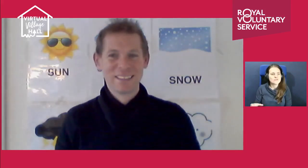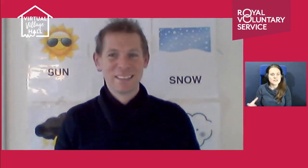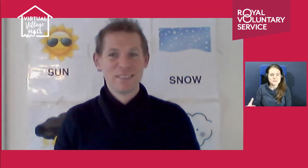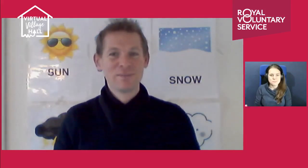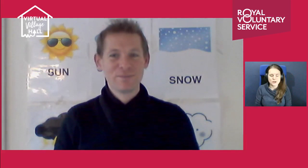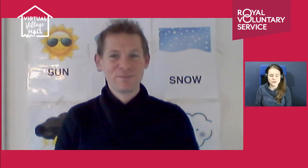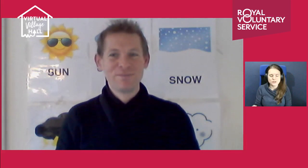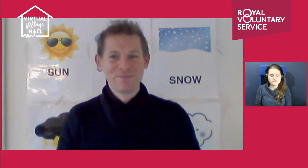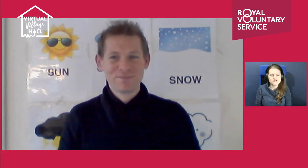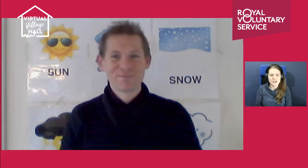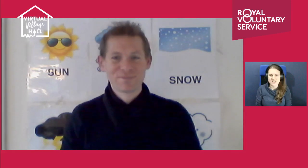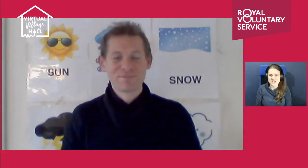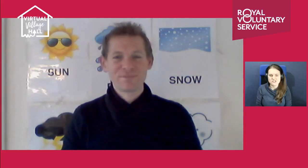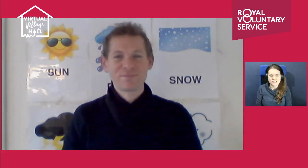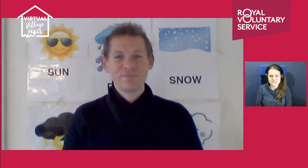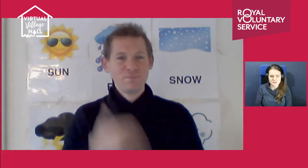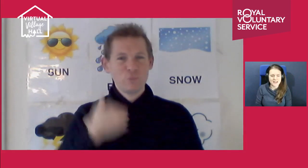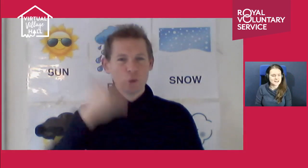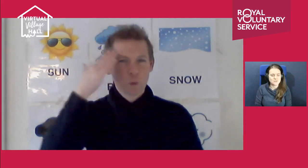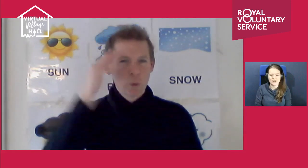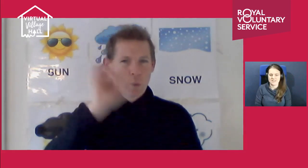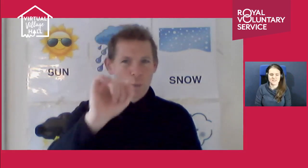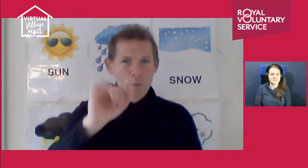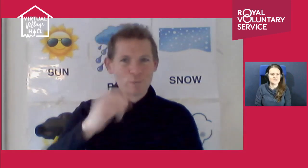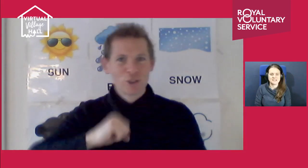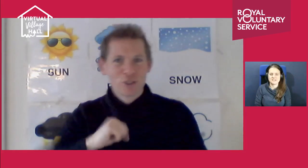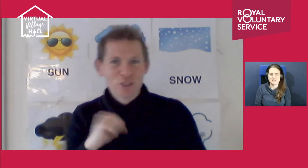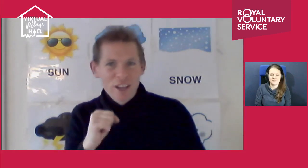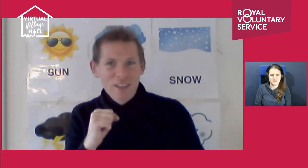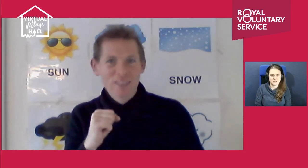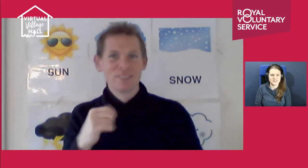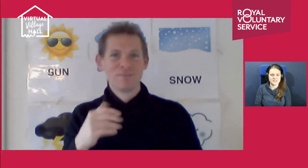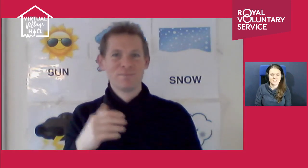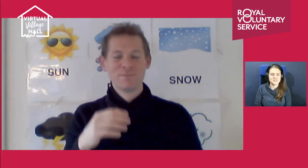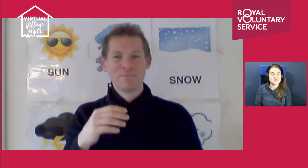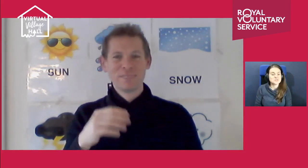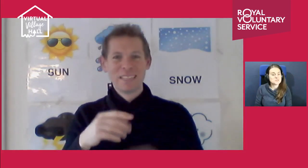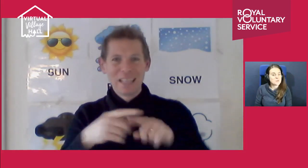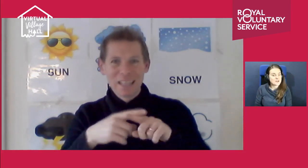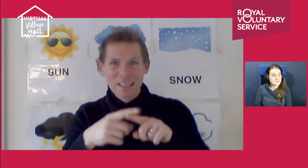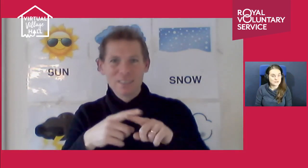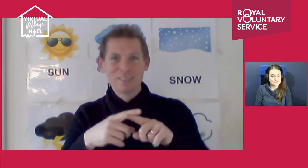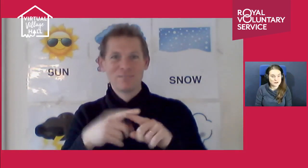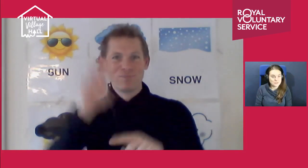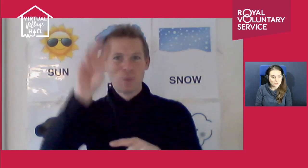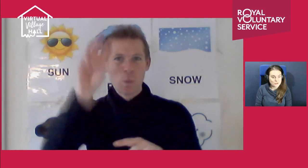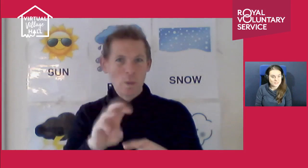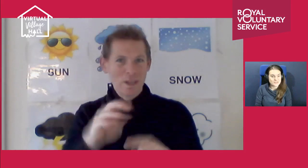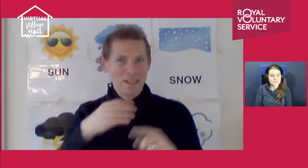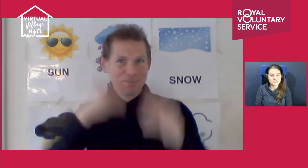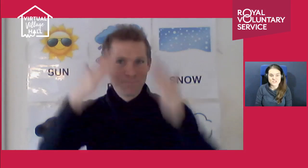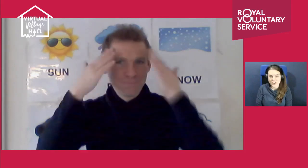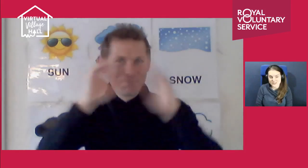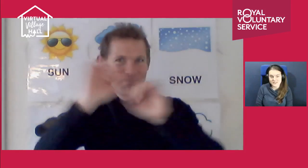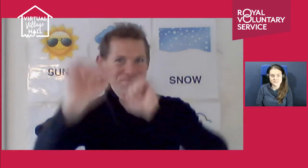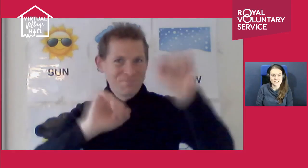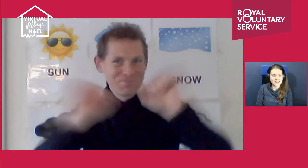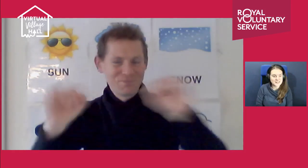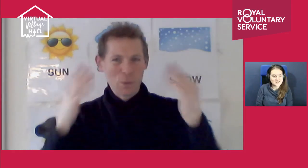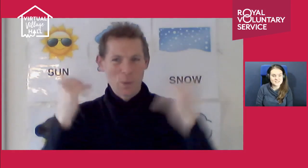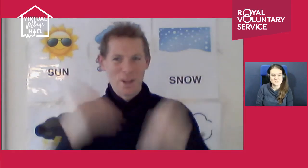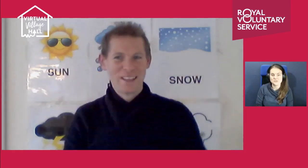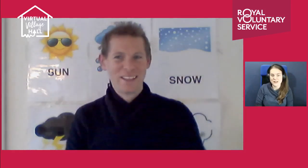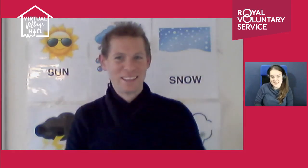We've got really blue, dry, crisp kind of weather. It's lovely. So I don't know where you're all from, whether you're in Scotland